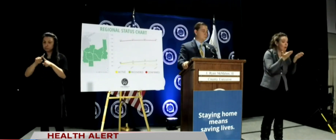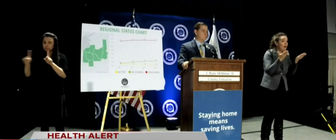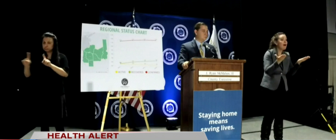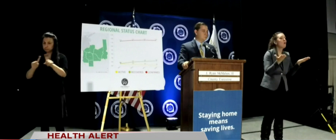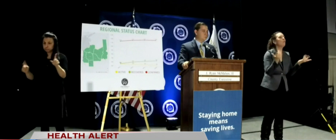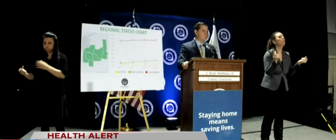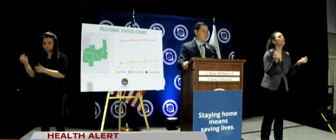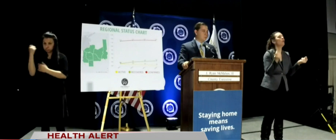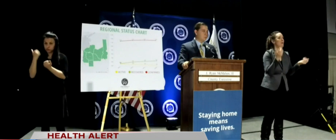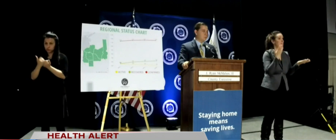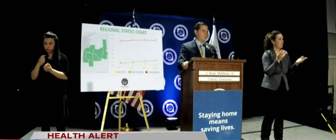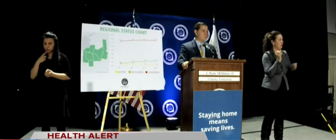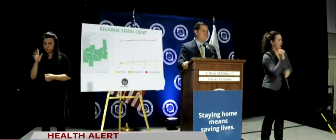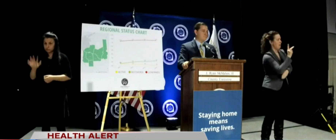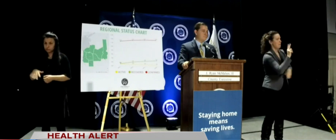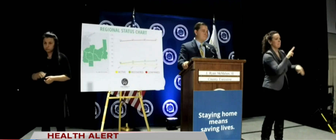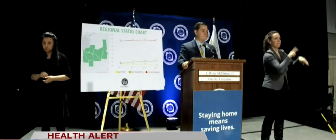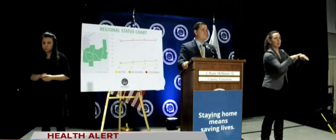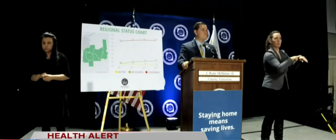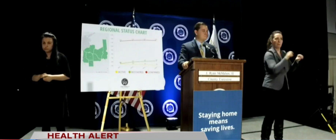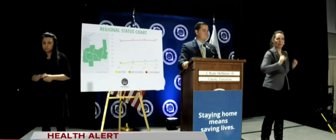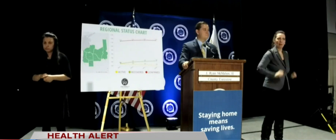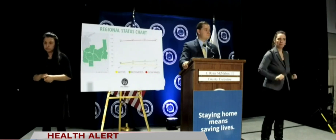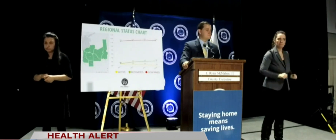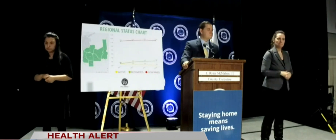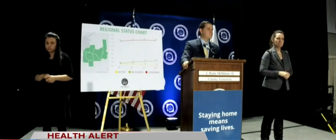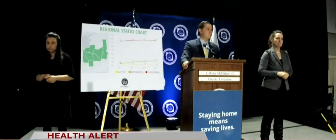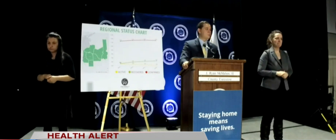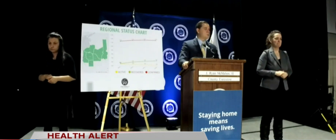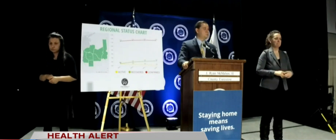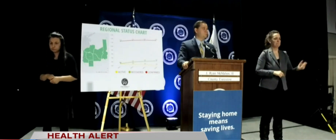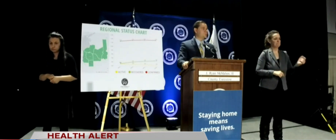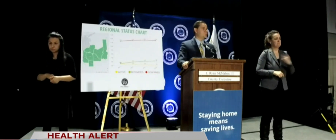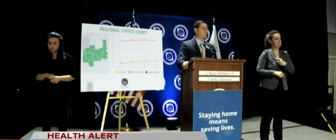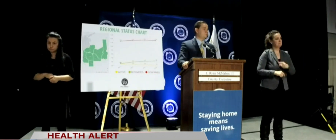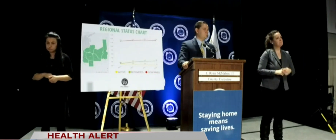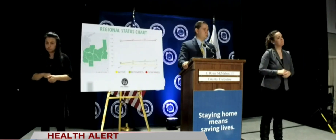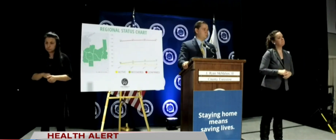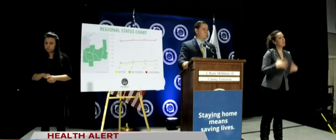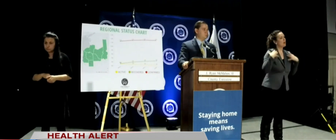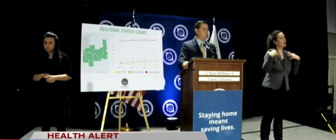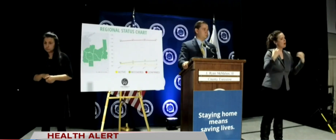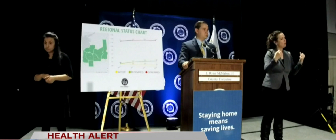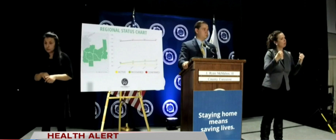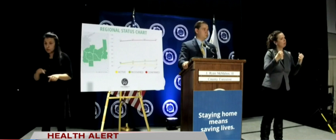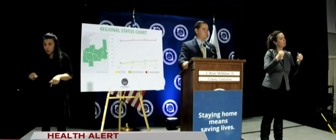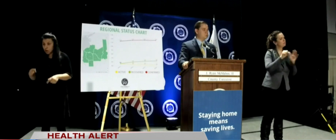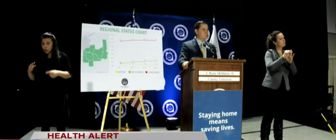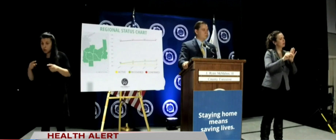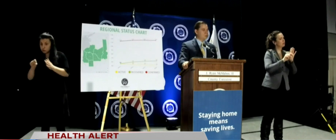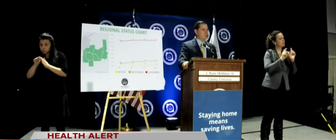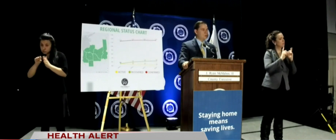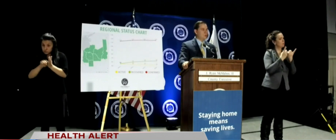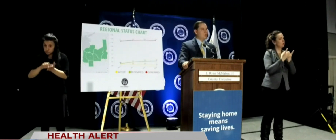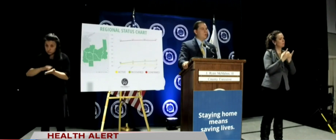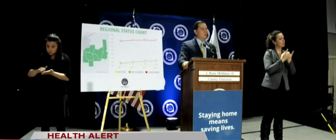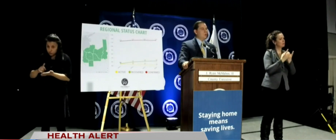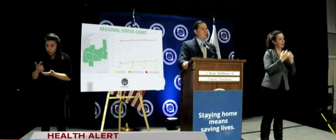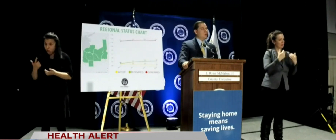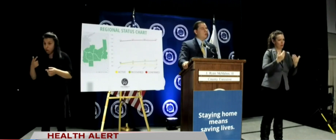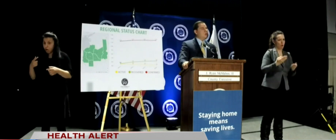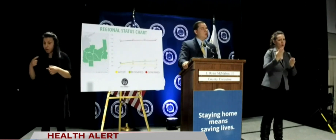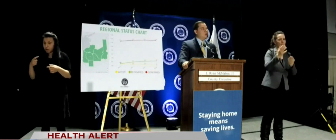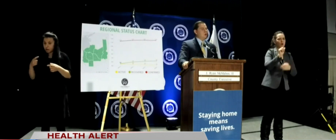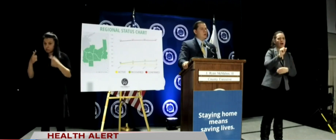The state health department started antibody testing. Will that play into the analysis at all as to